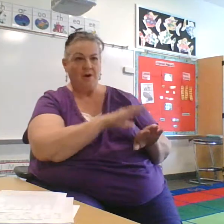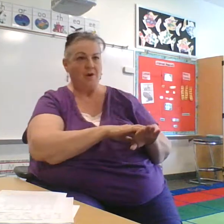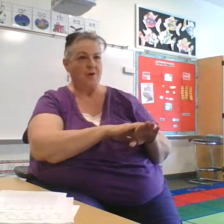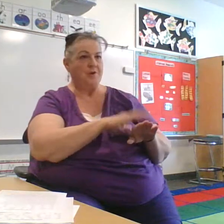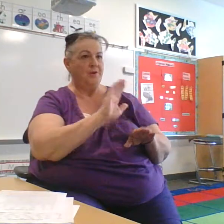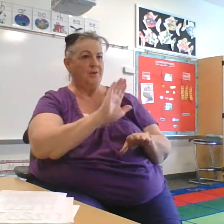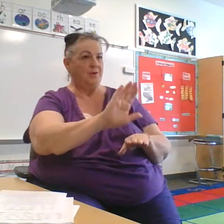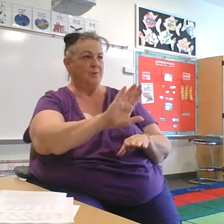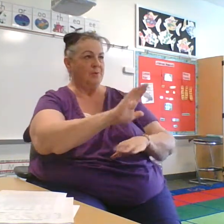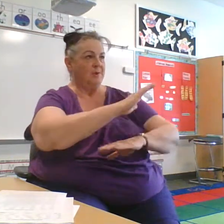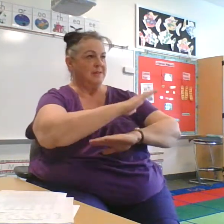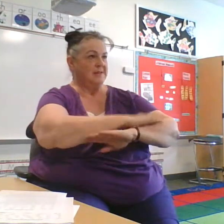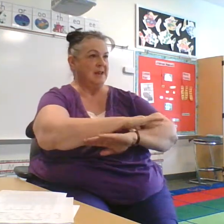on your table.